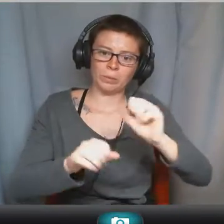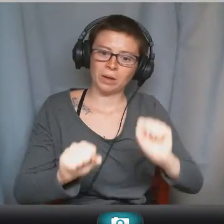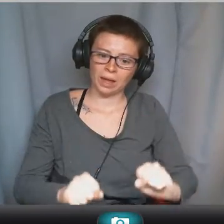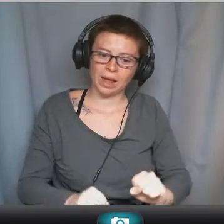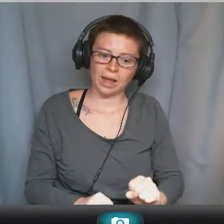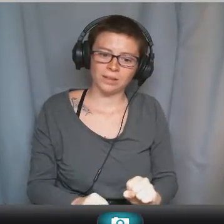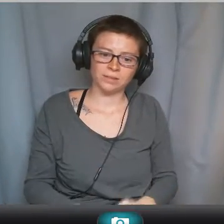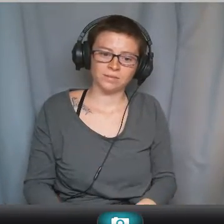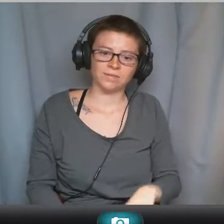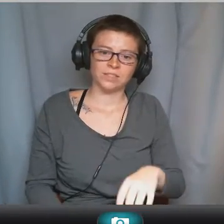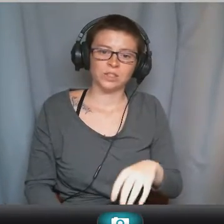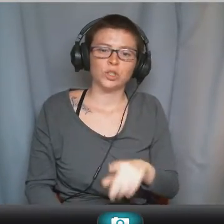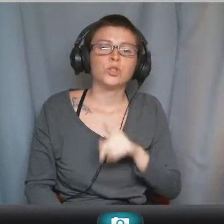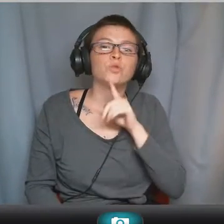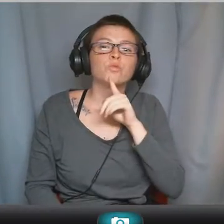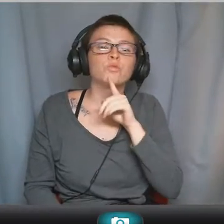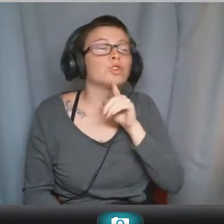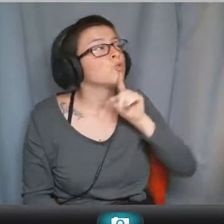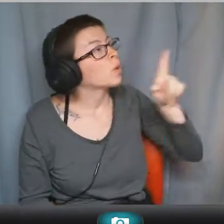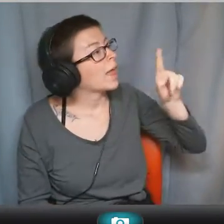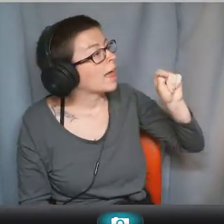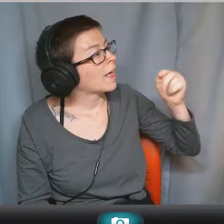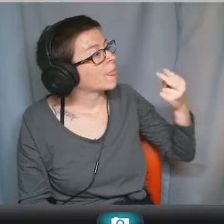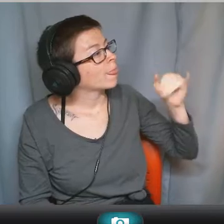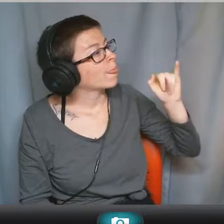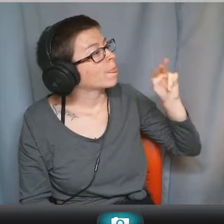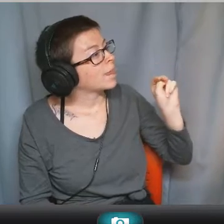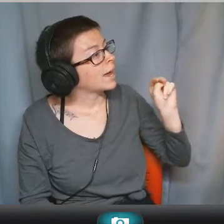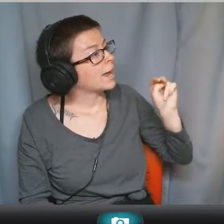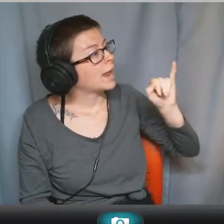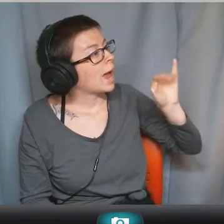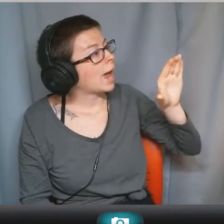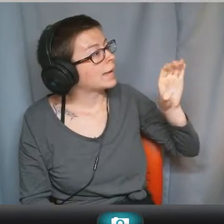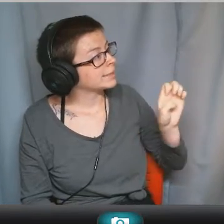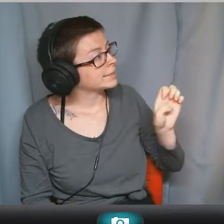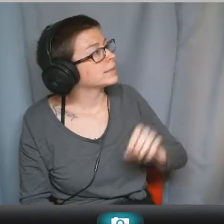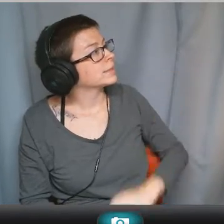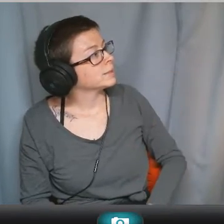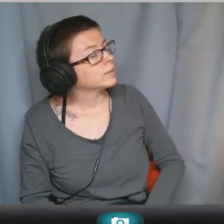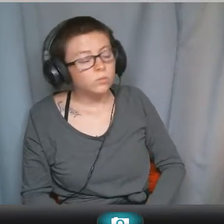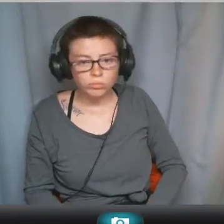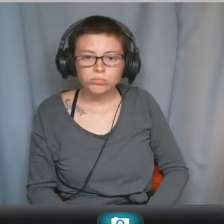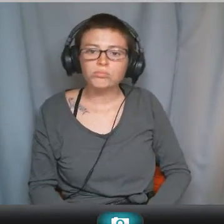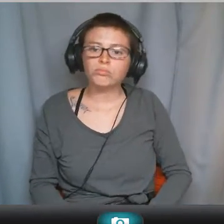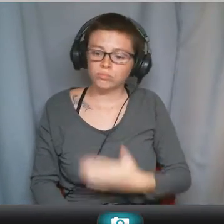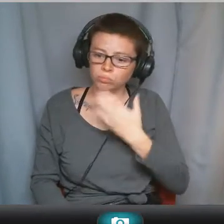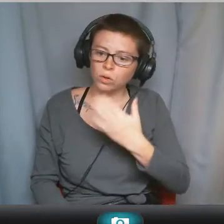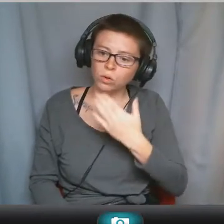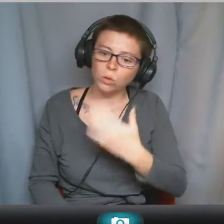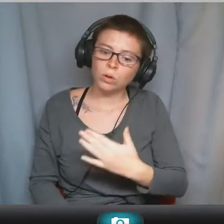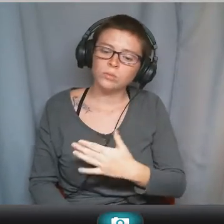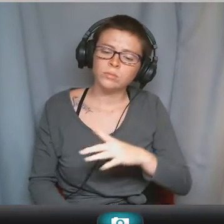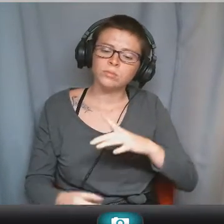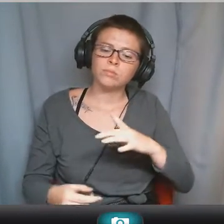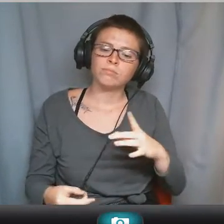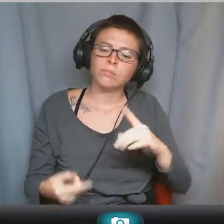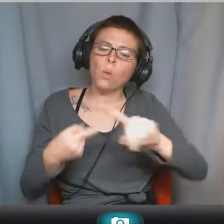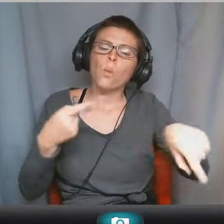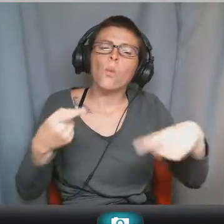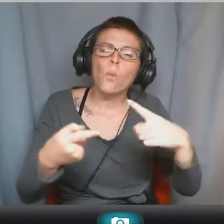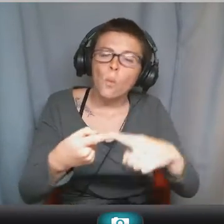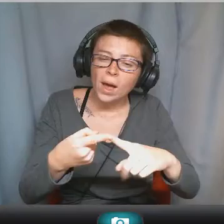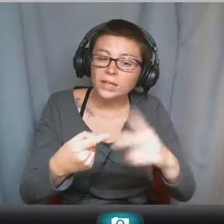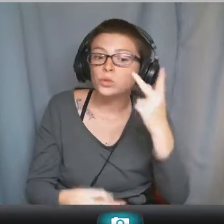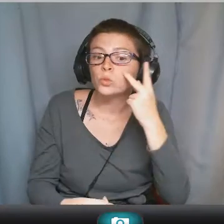for you, Wesley. Good. It's just like slush. When do you see frost? I